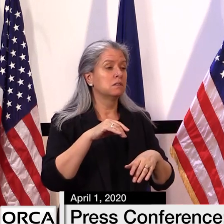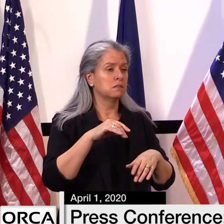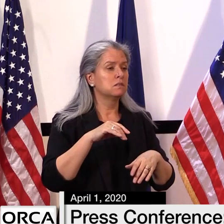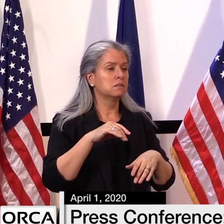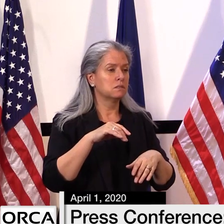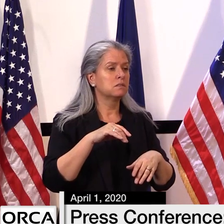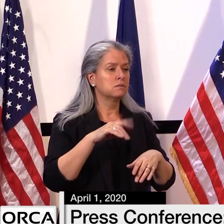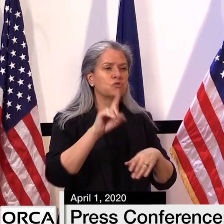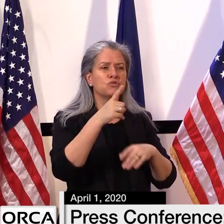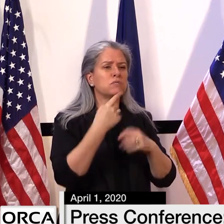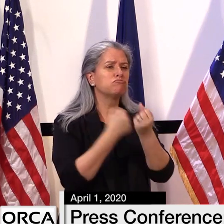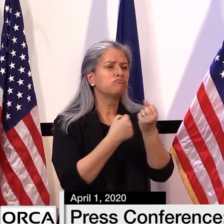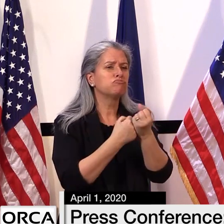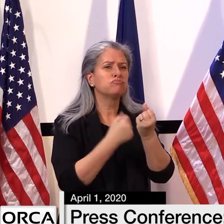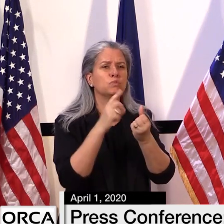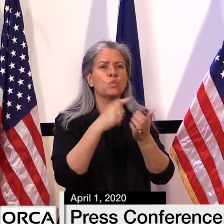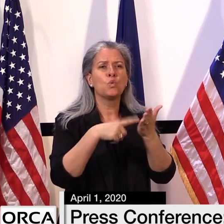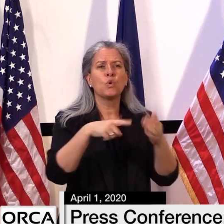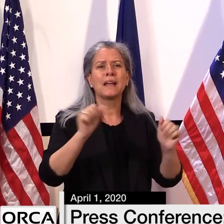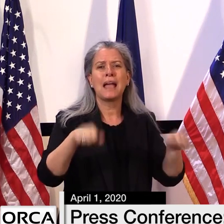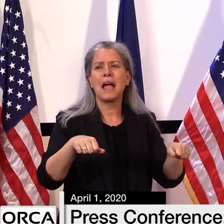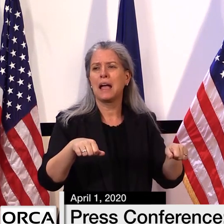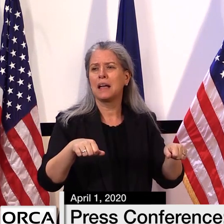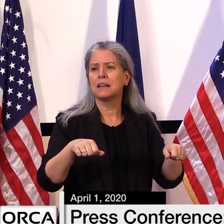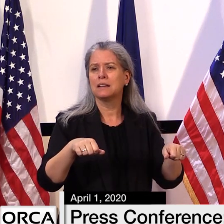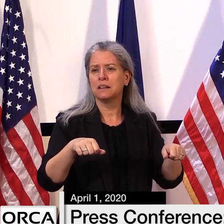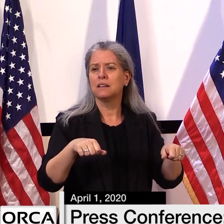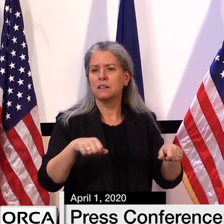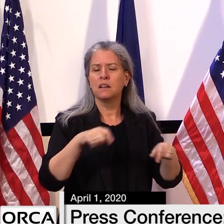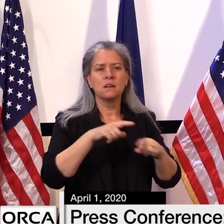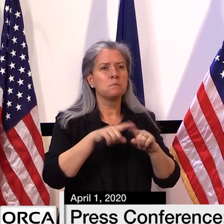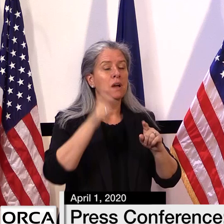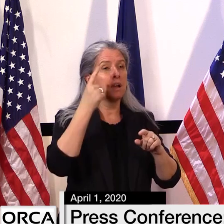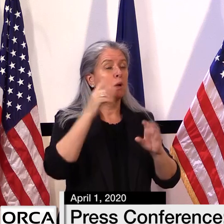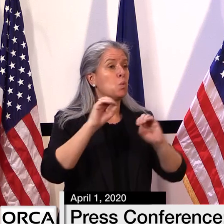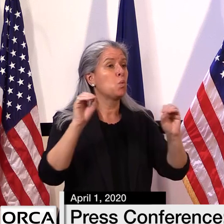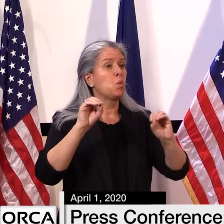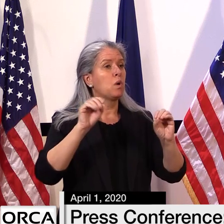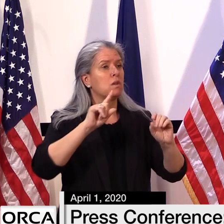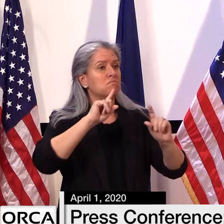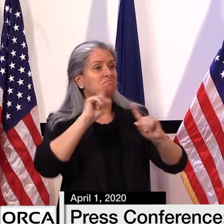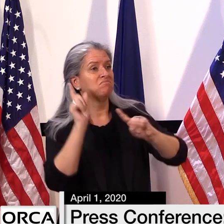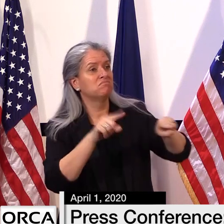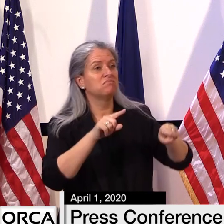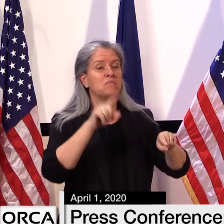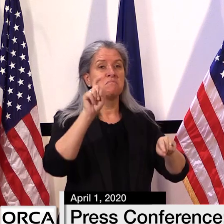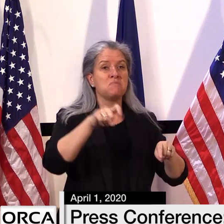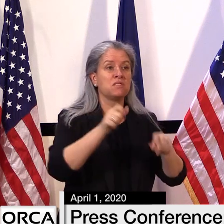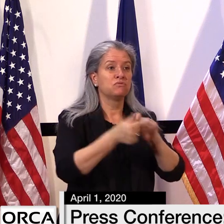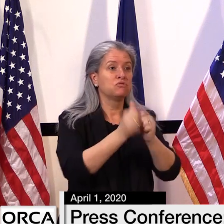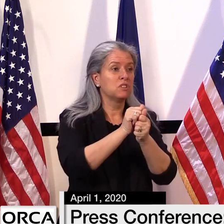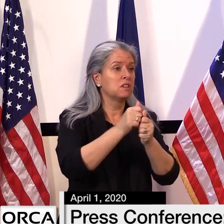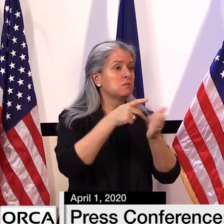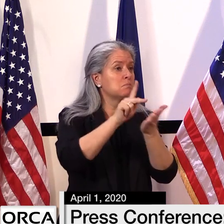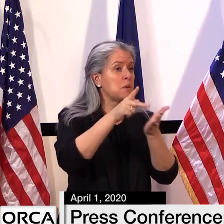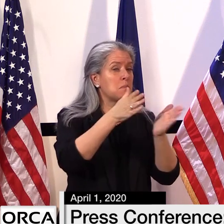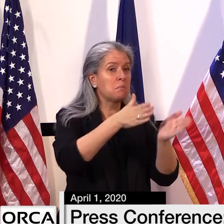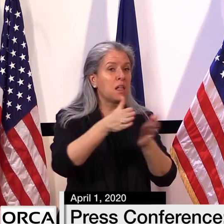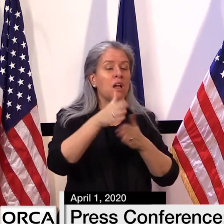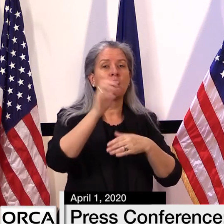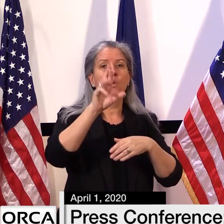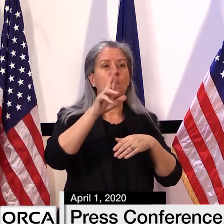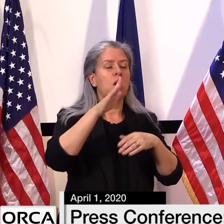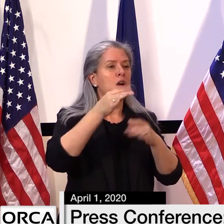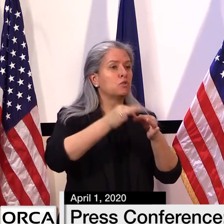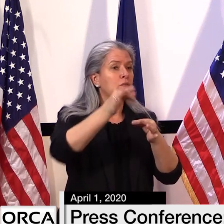help people out as much as they can, but they're not making it a direct order that they have to change payment plans, make any kind of